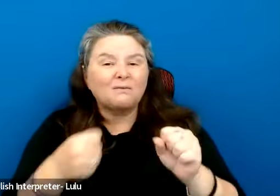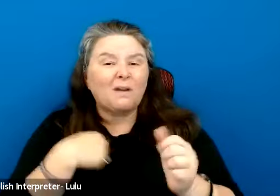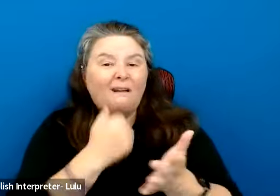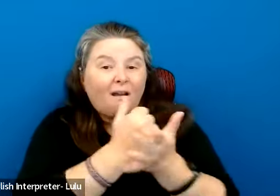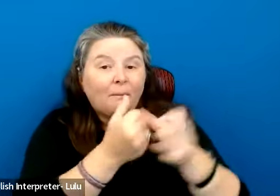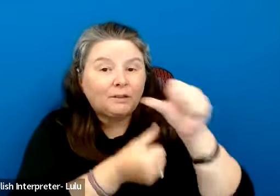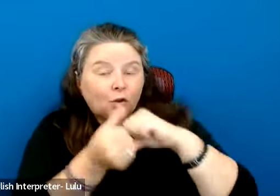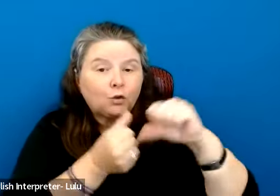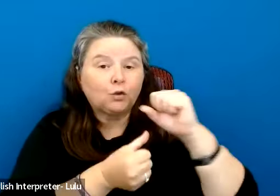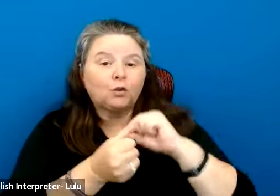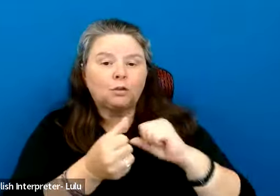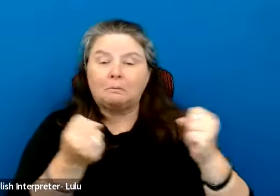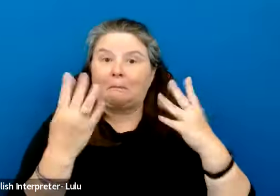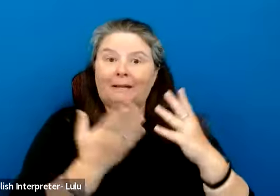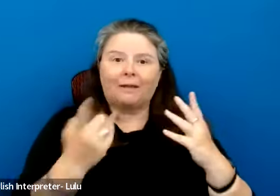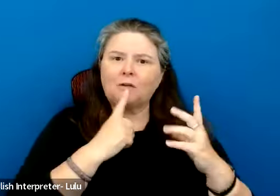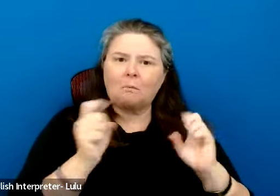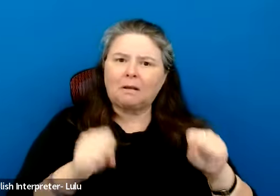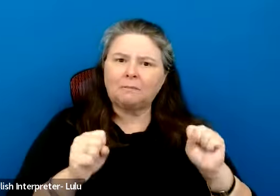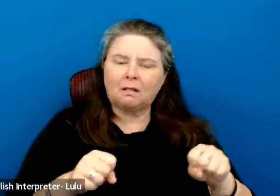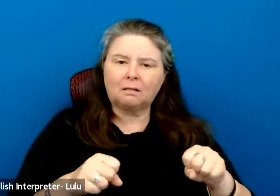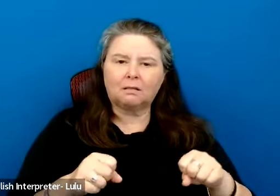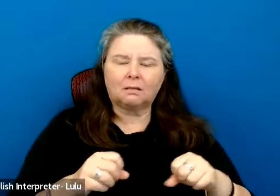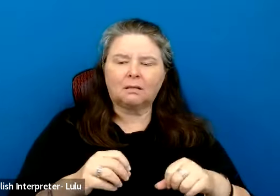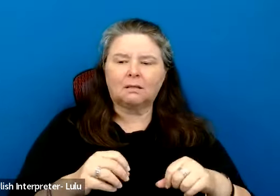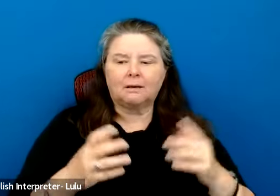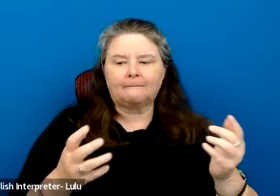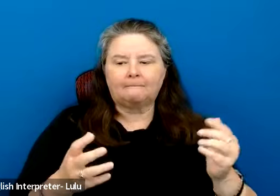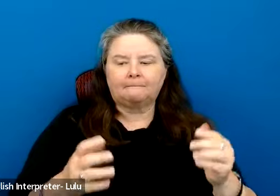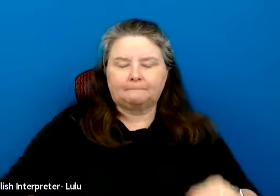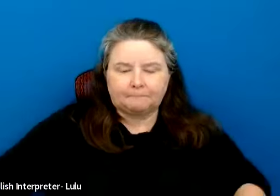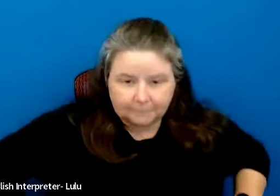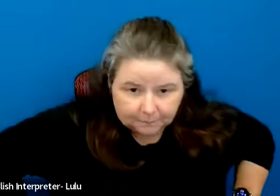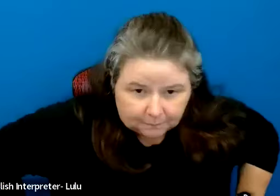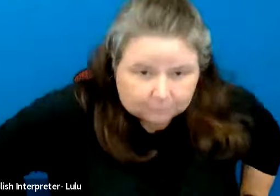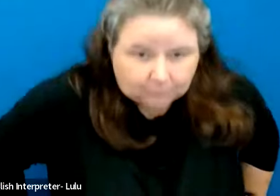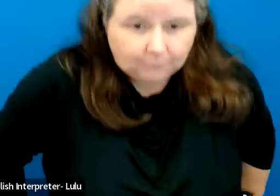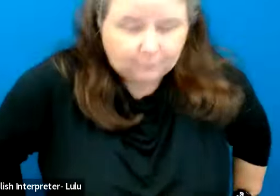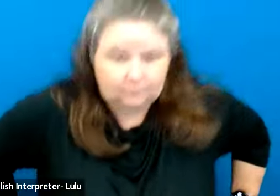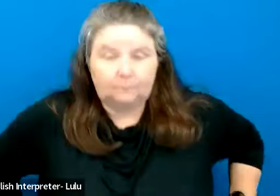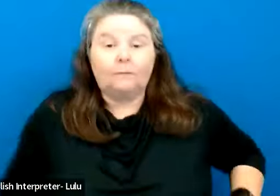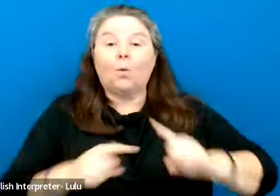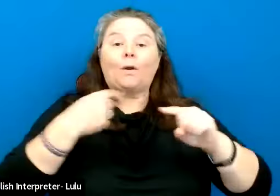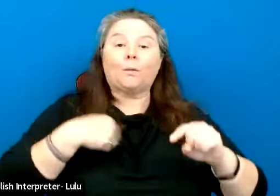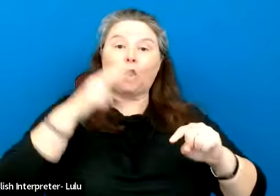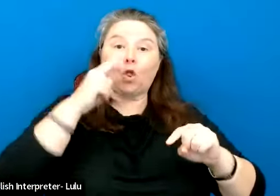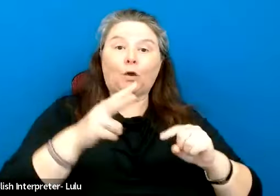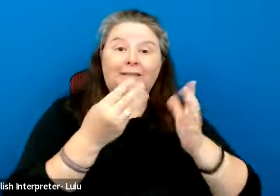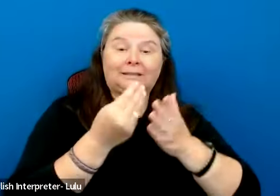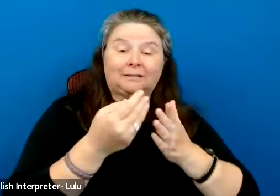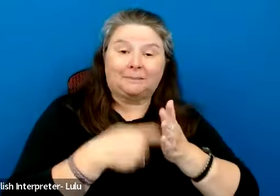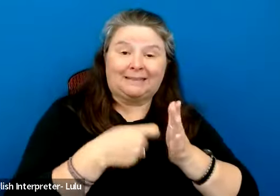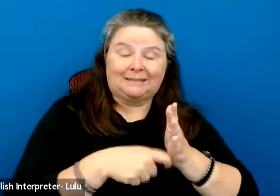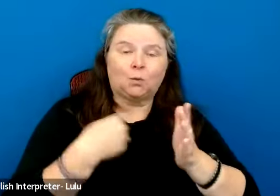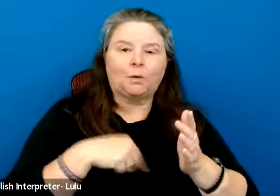other out, so many things are possible. So when we look at the expenses, we see that we already